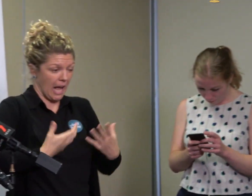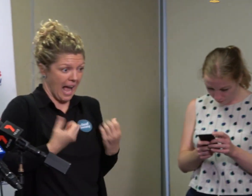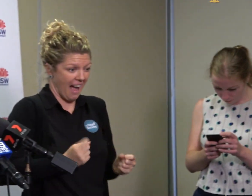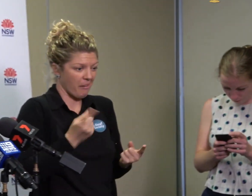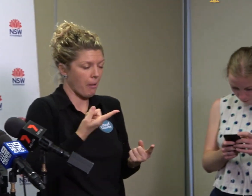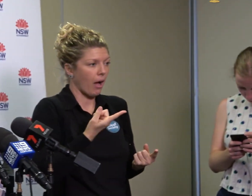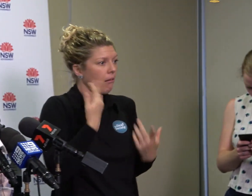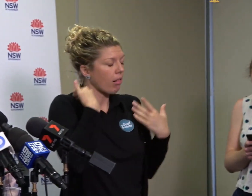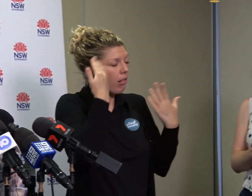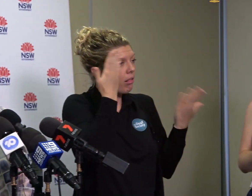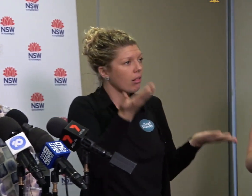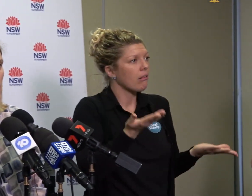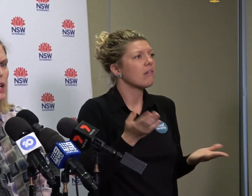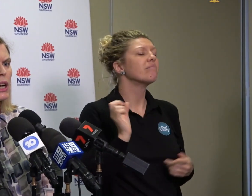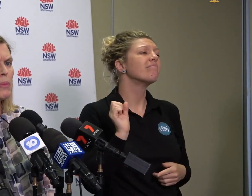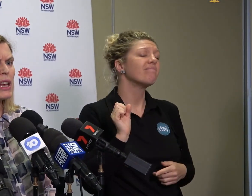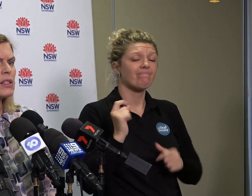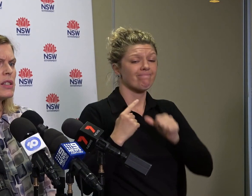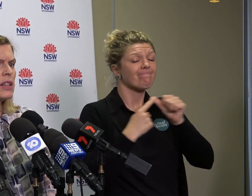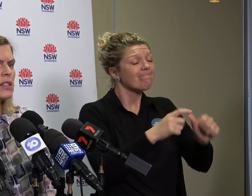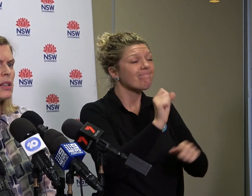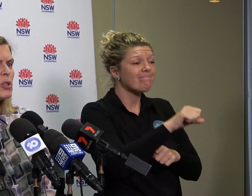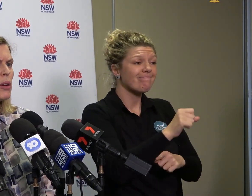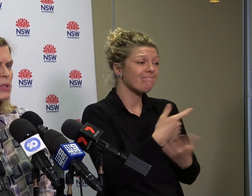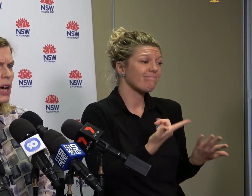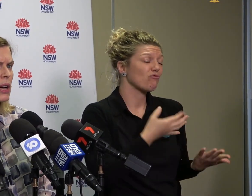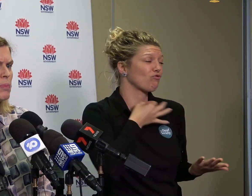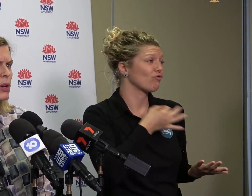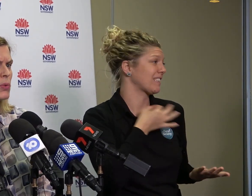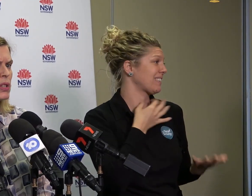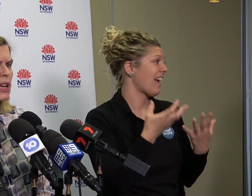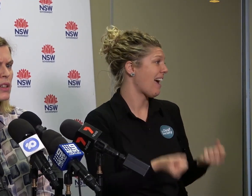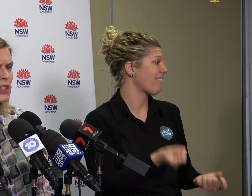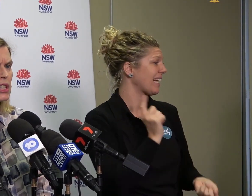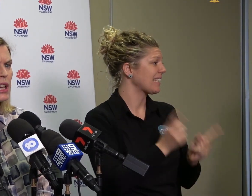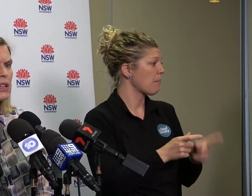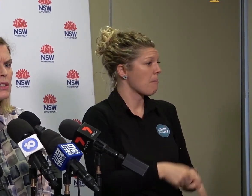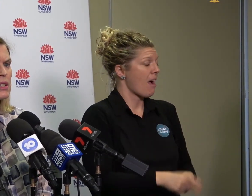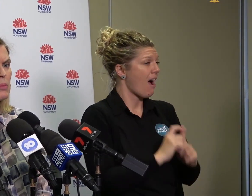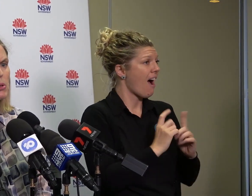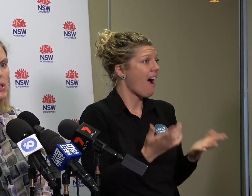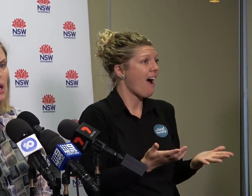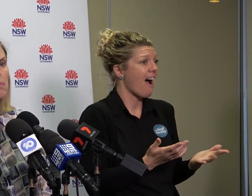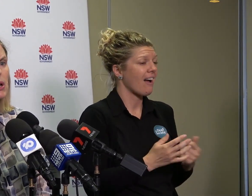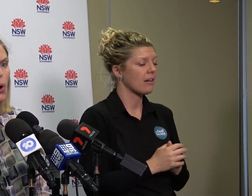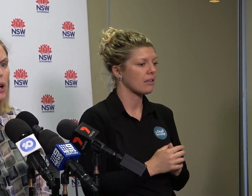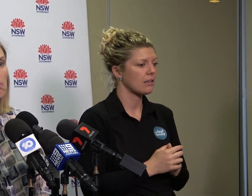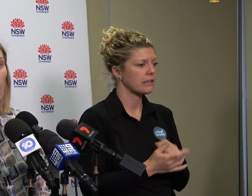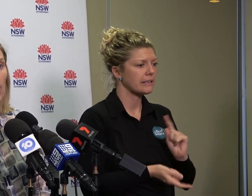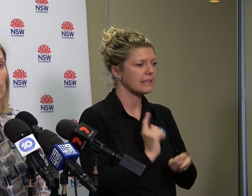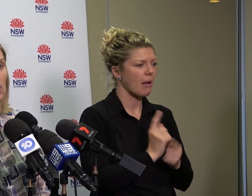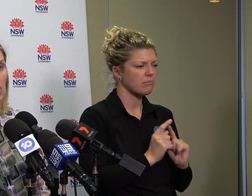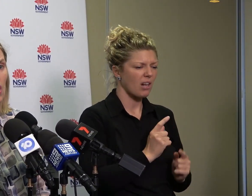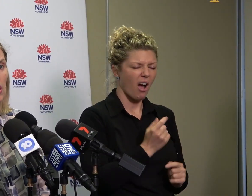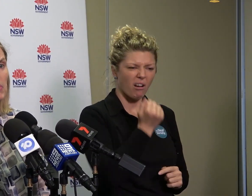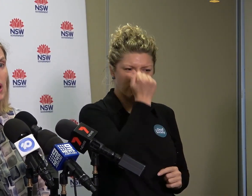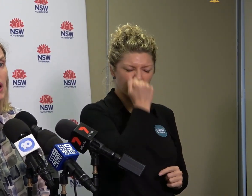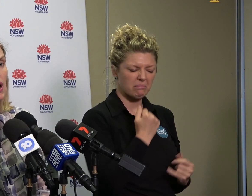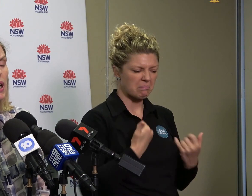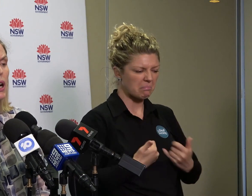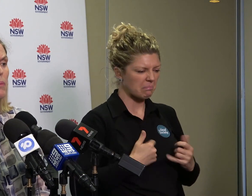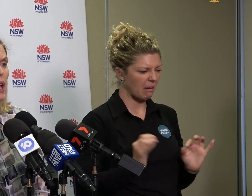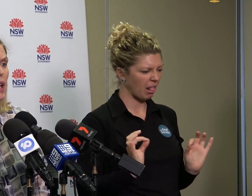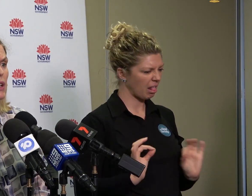risk of transmission, and as I said, it's sometimes hard because, as I've indicated, the symptoms can be quite mild at